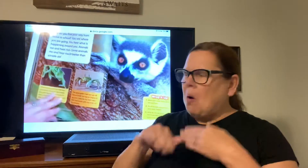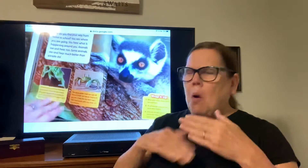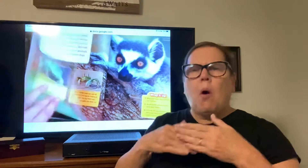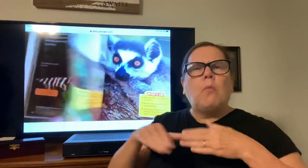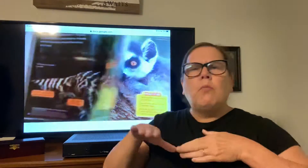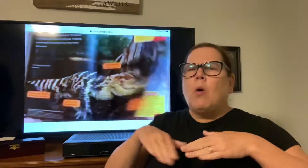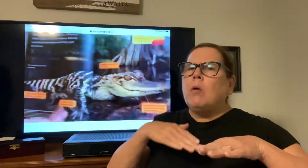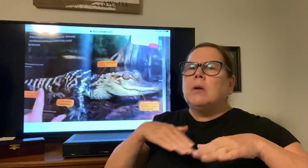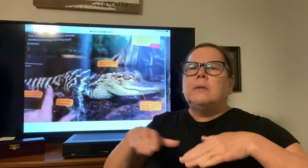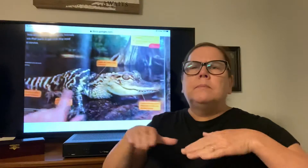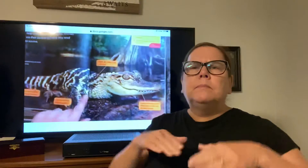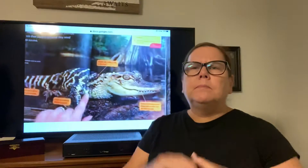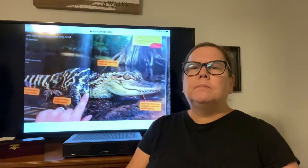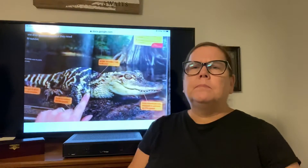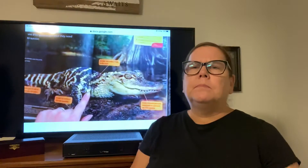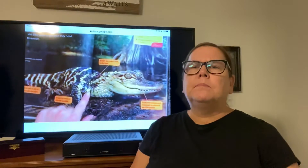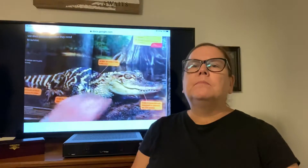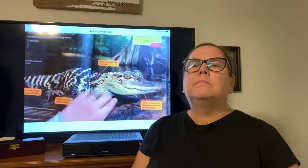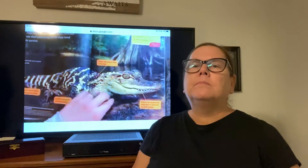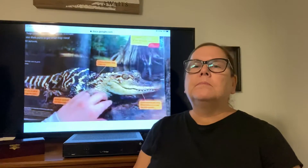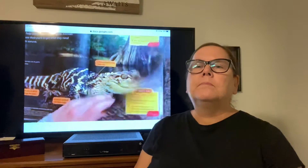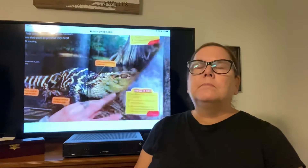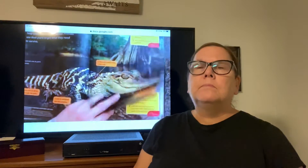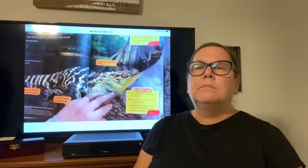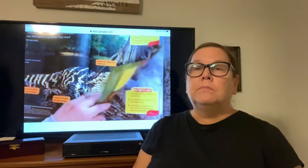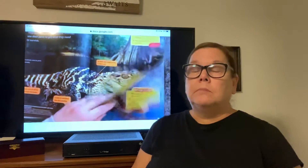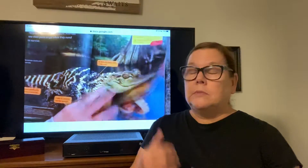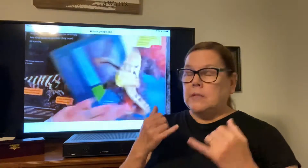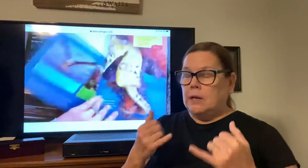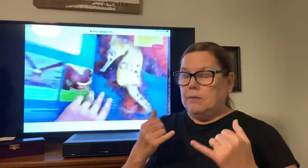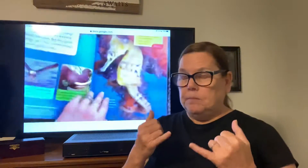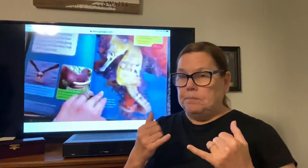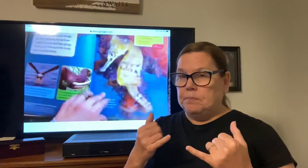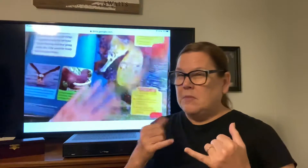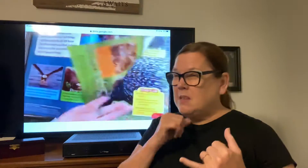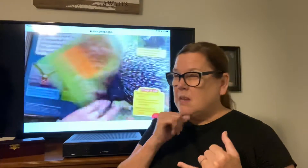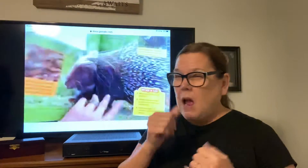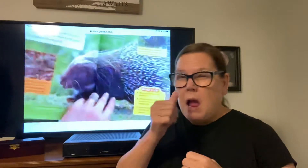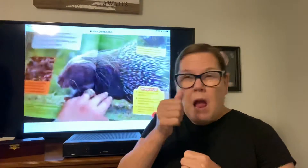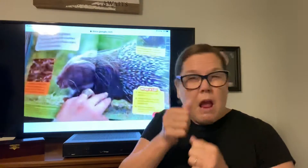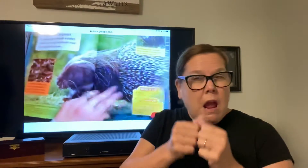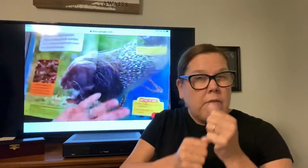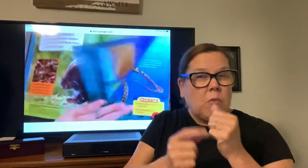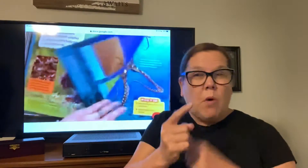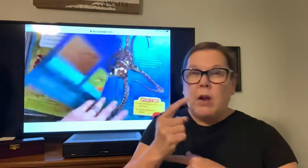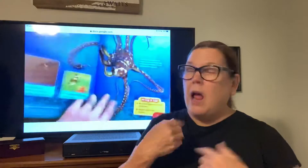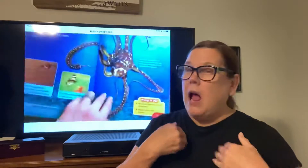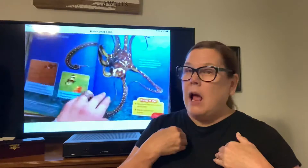around. Cayman walks. However, not everybody has legs that they can